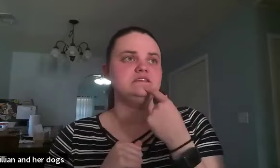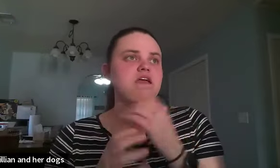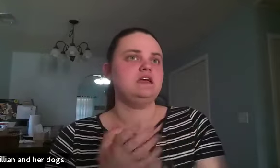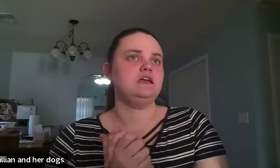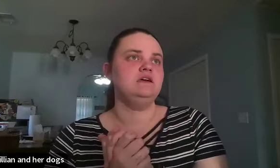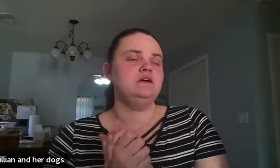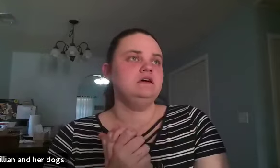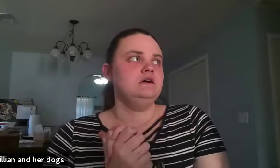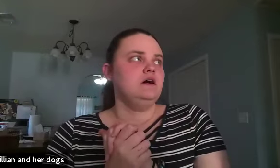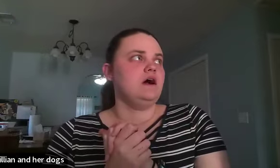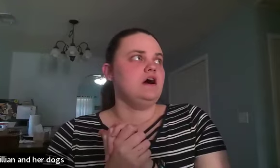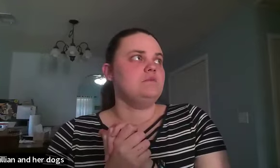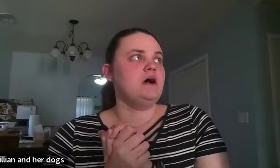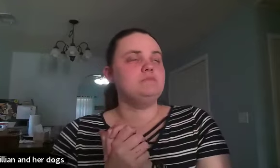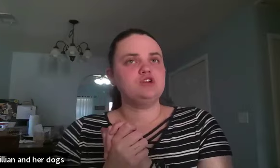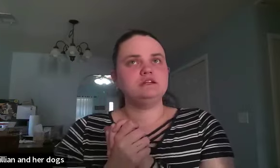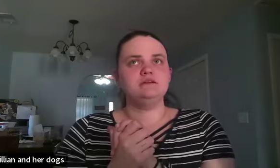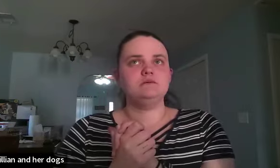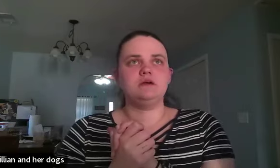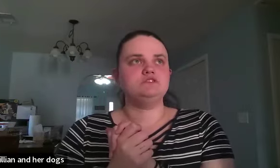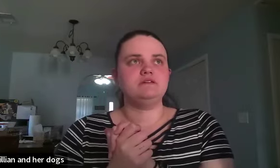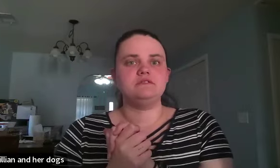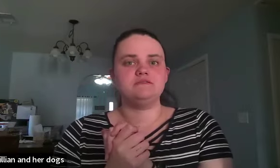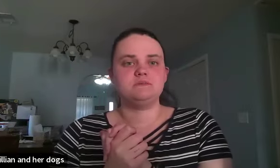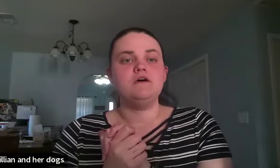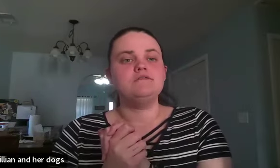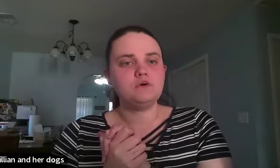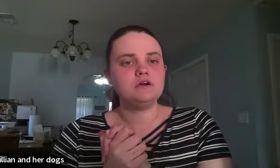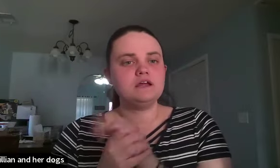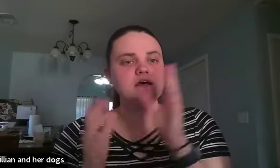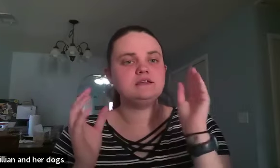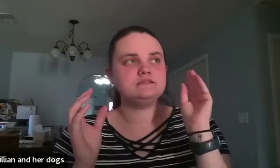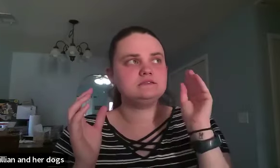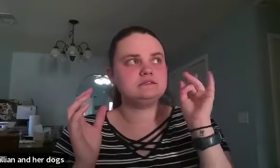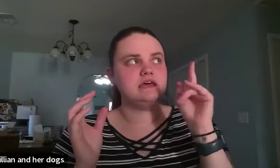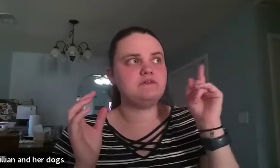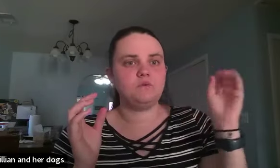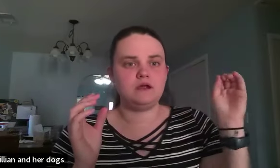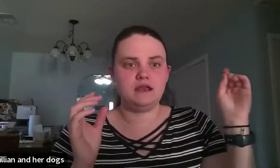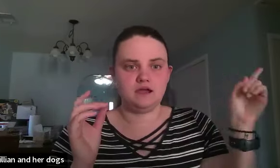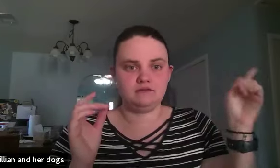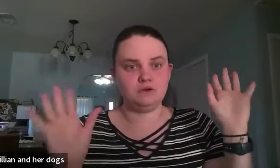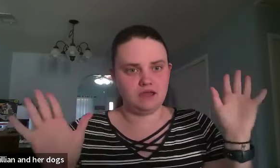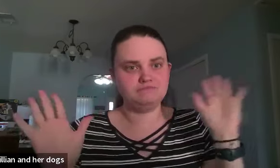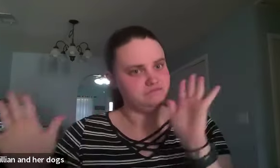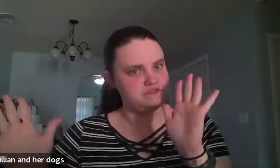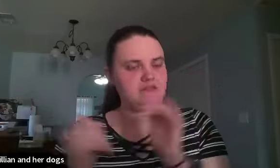was saying, I'm trying to even think of something. Florida 719. Okay. Say